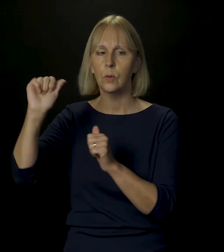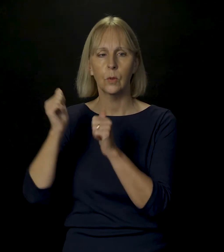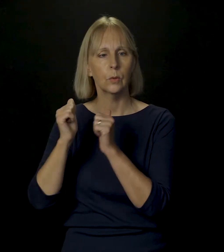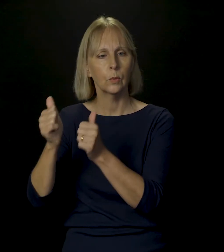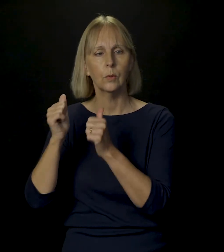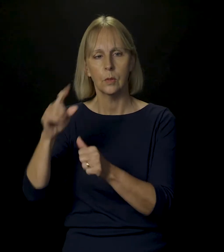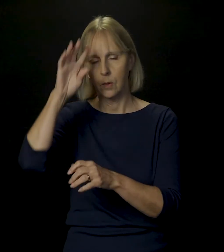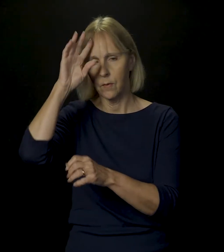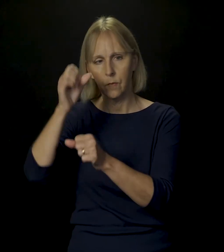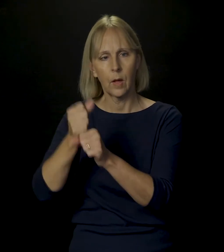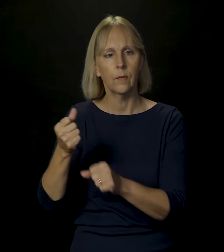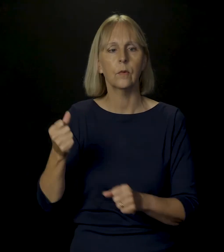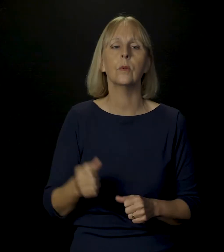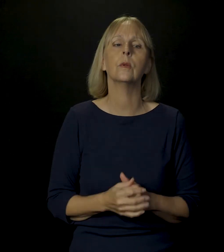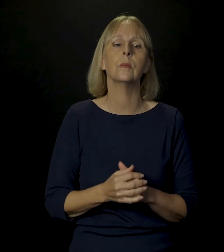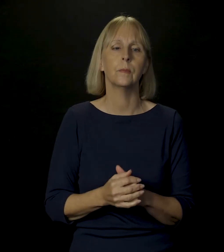Faithful